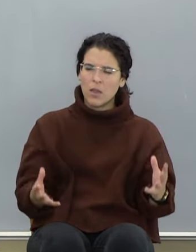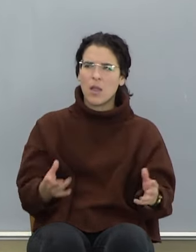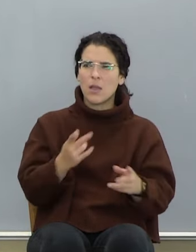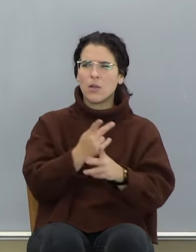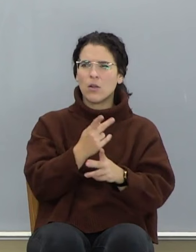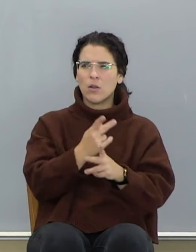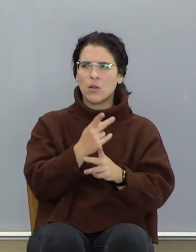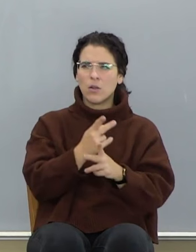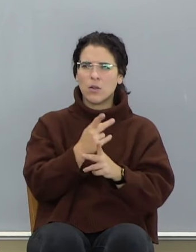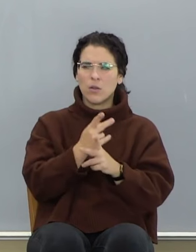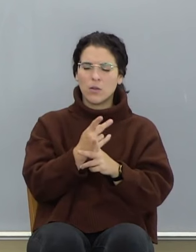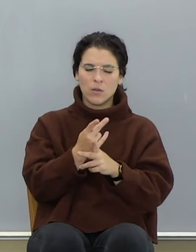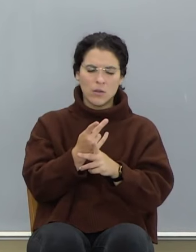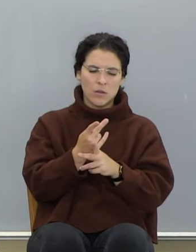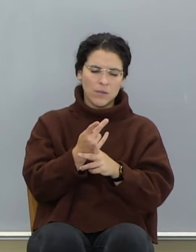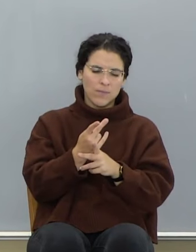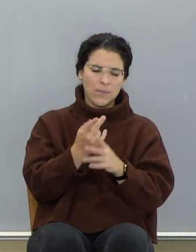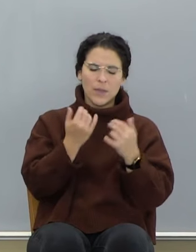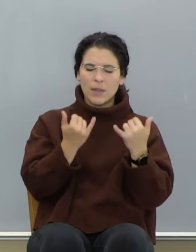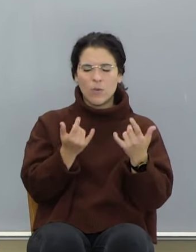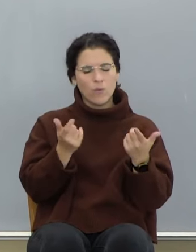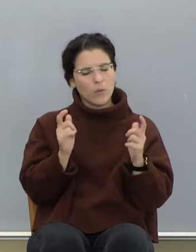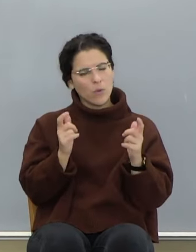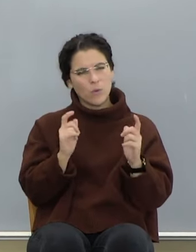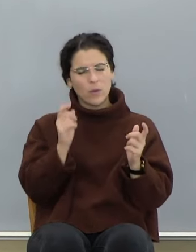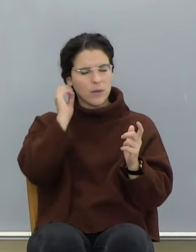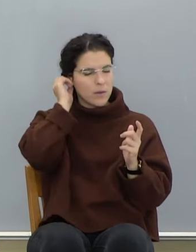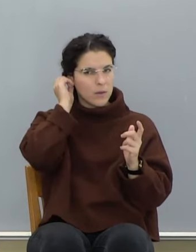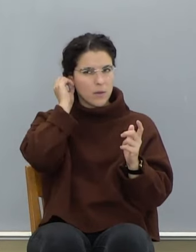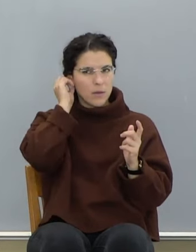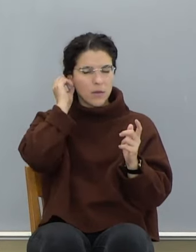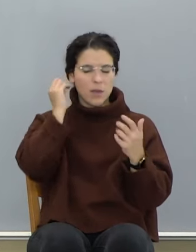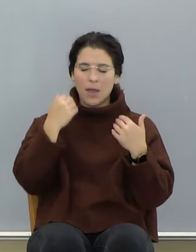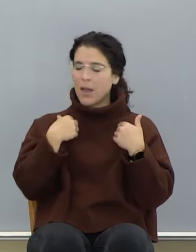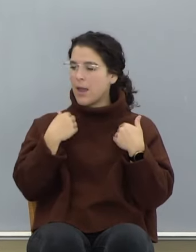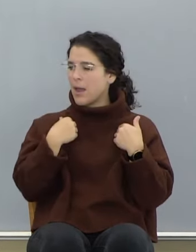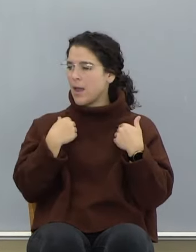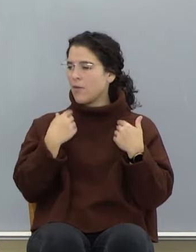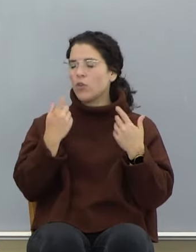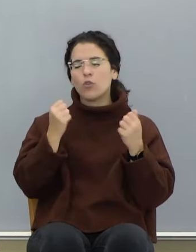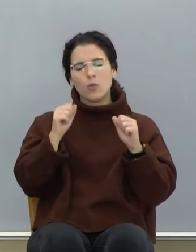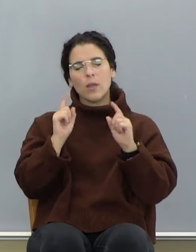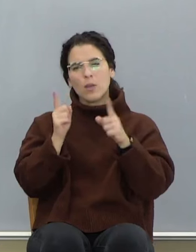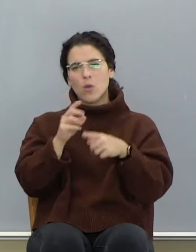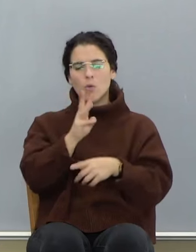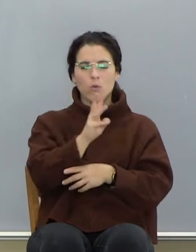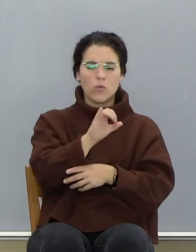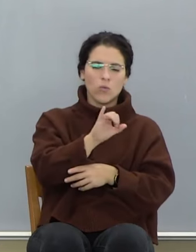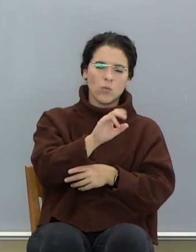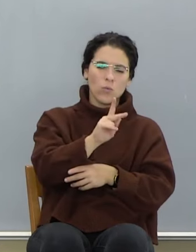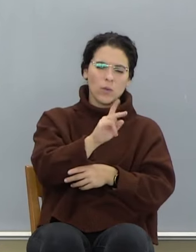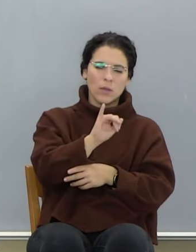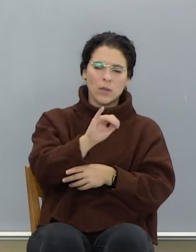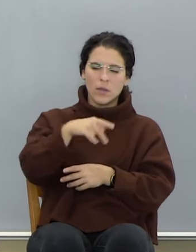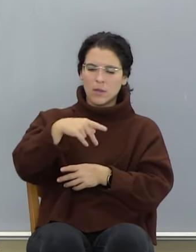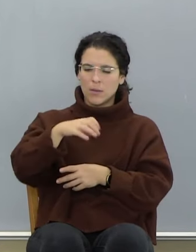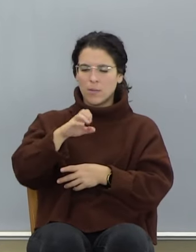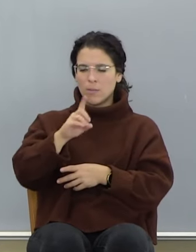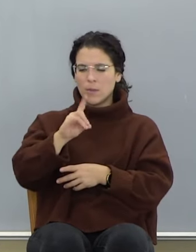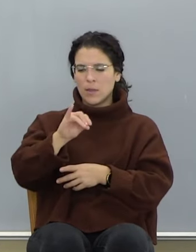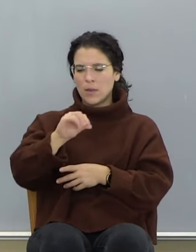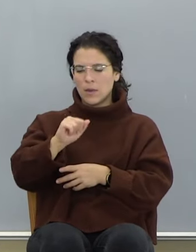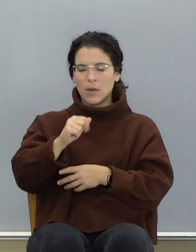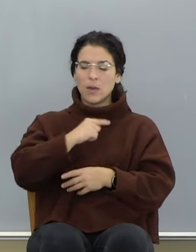extreme caution. Now, just real quickly, I have here, by the way, you can go to Wikipedia. Now, I'm not